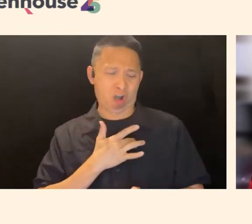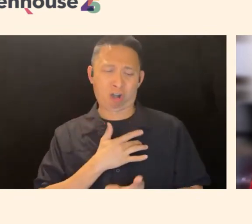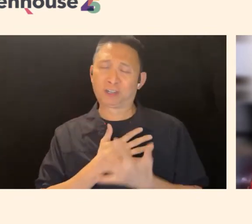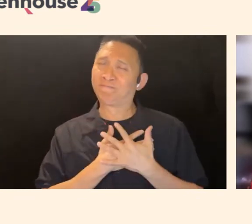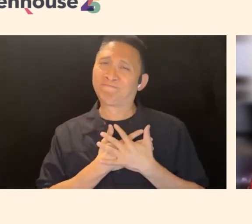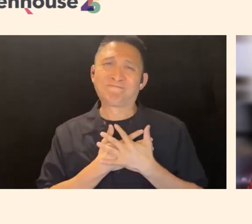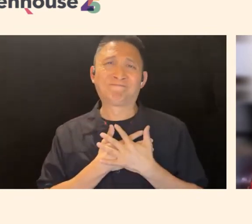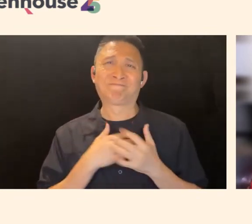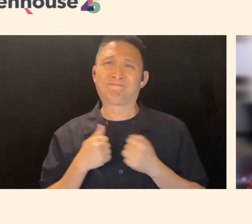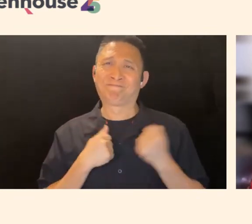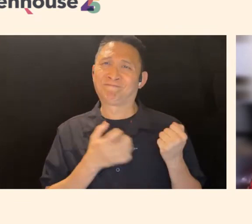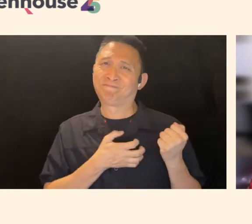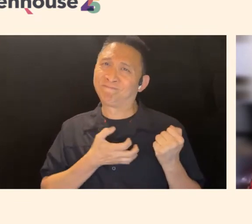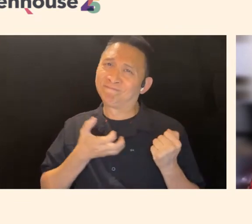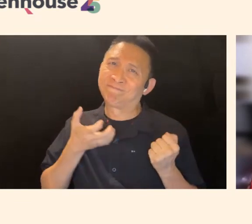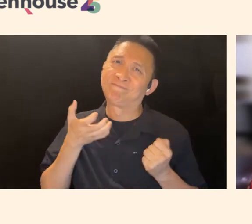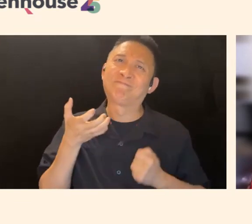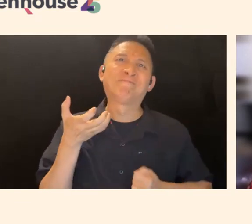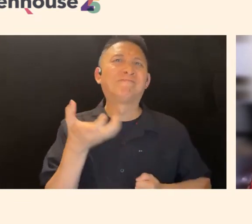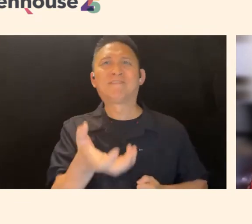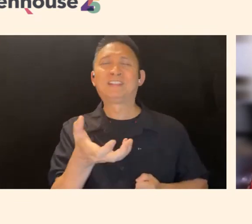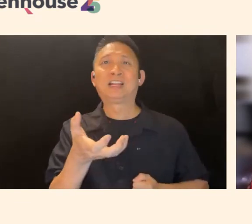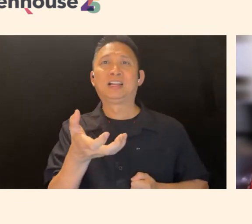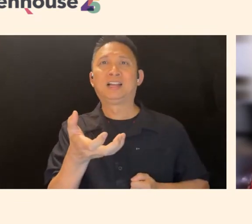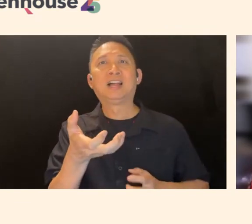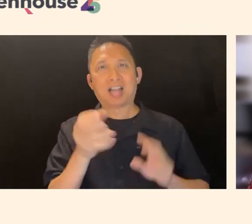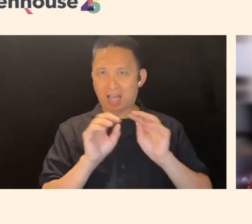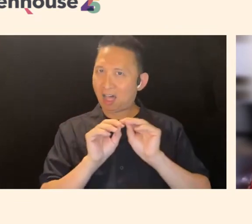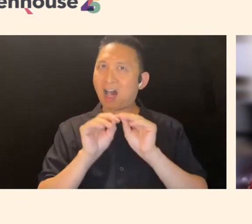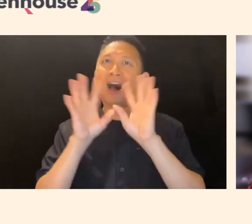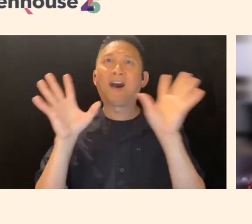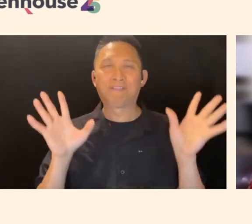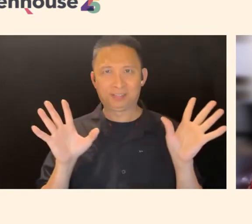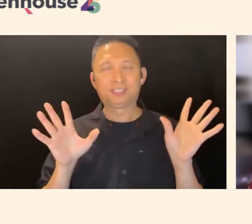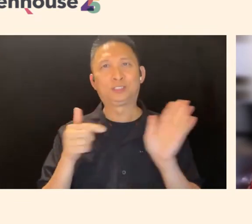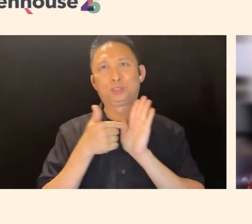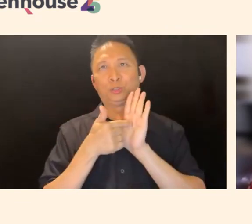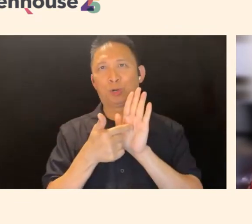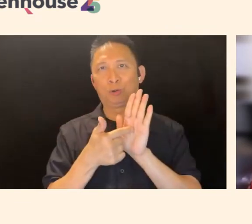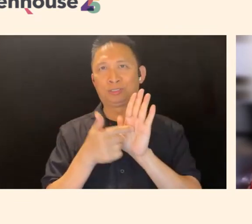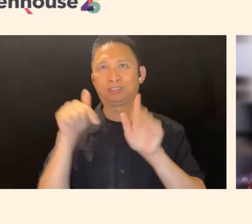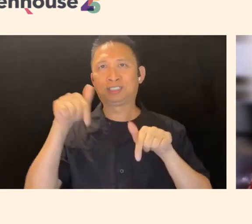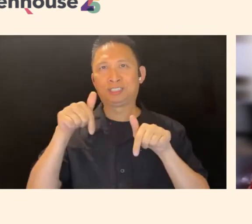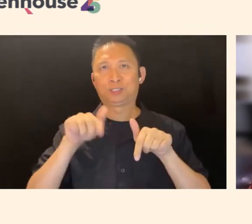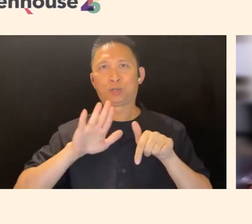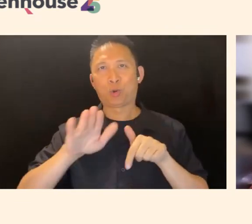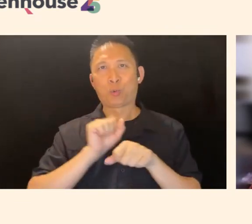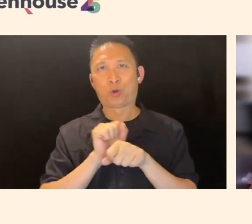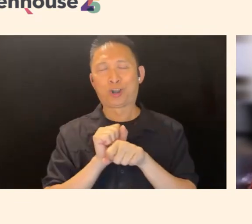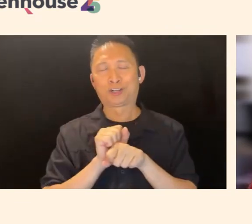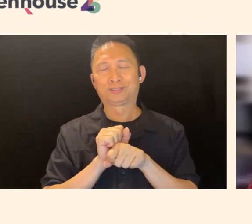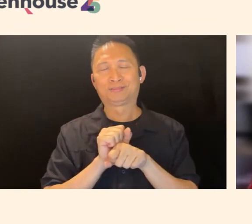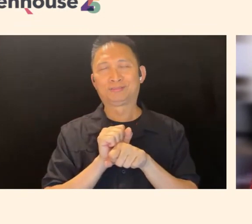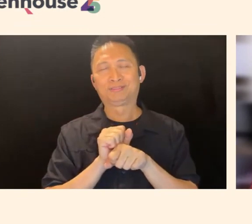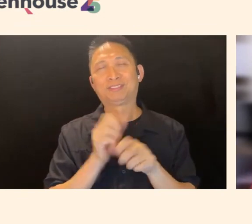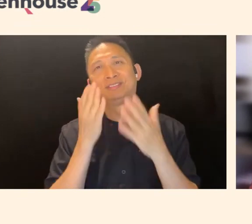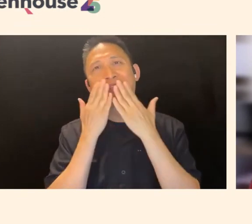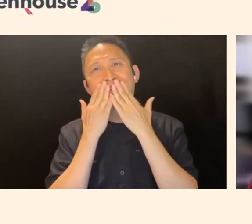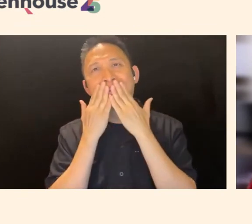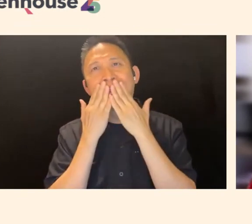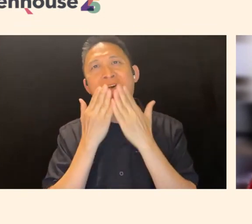your investment, your whole self is very clearly in this work. And I'm just genuinely, personally very grateful that you are here doing this